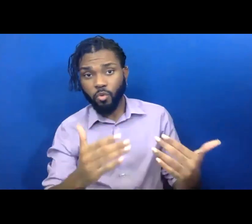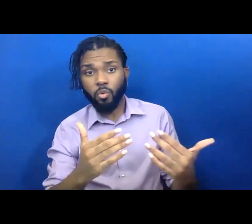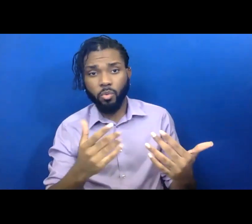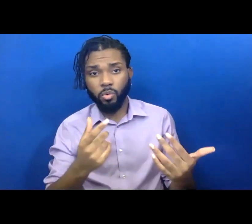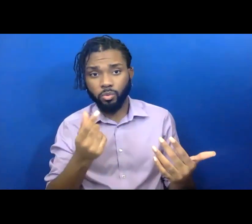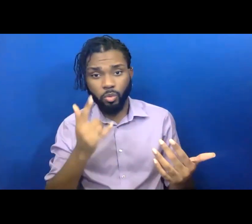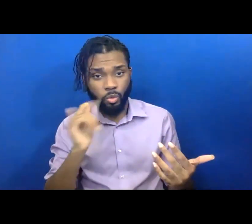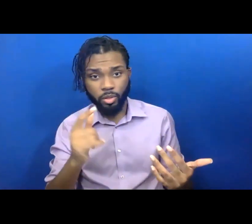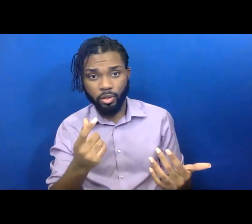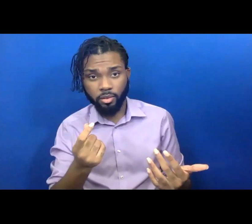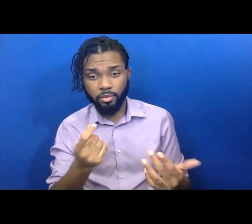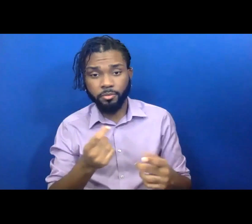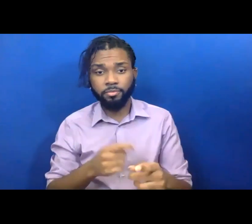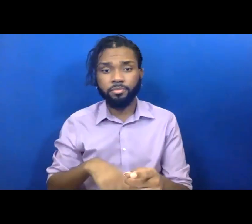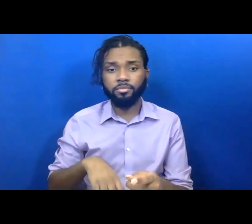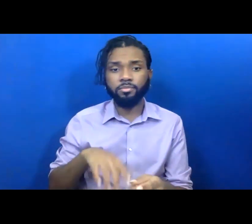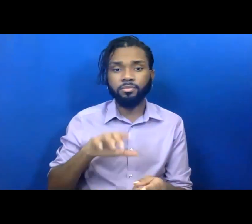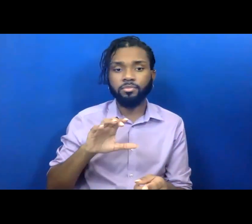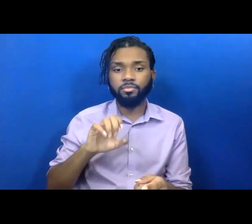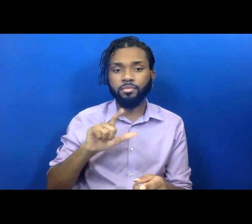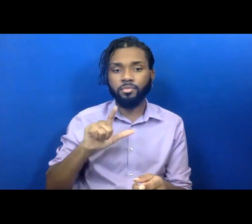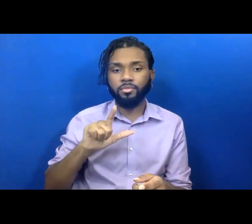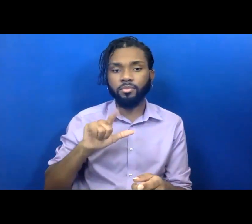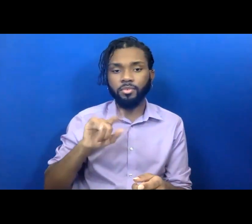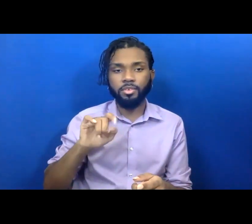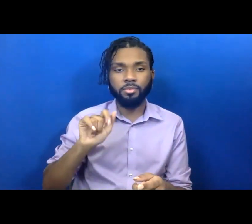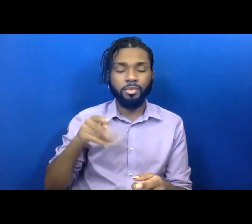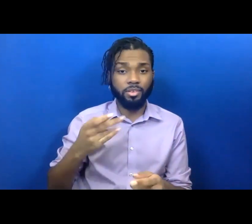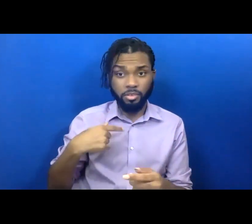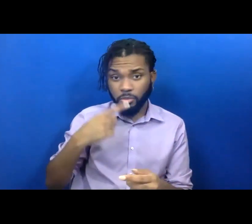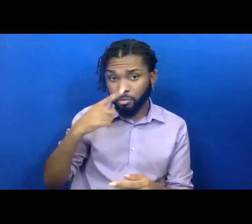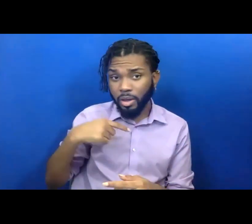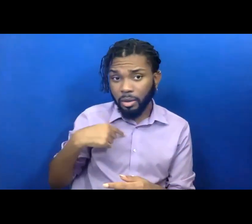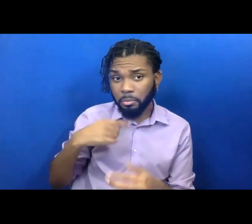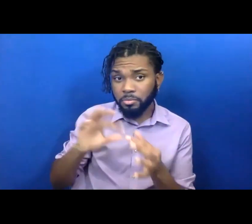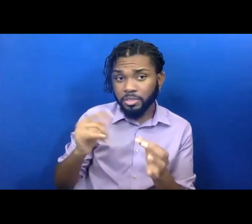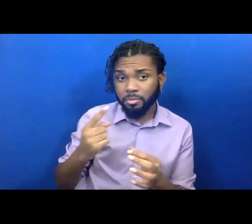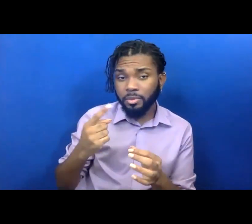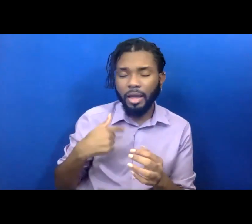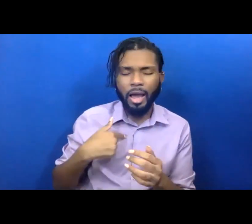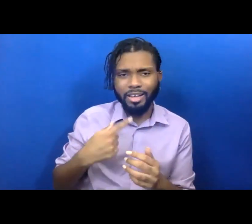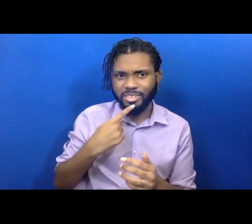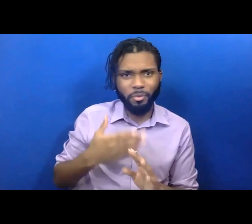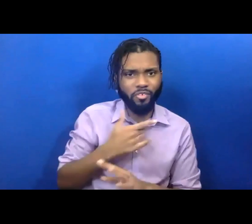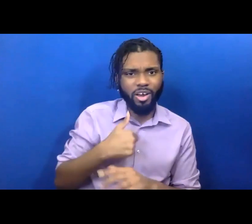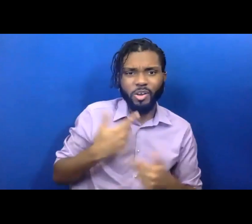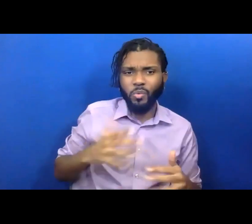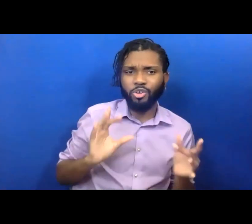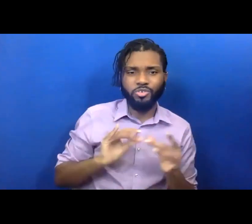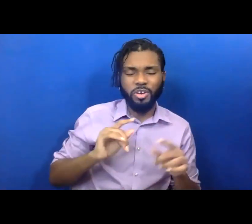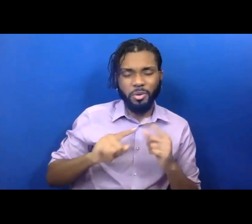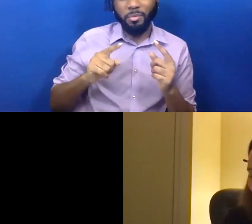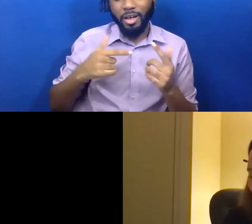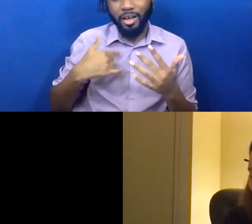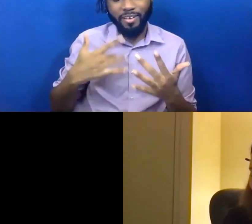Anne, could I say something? Yes. Hi, thanks. I said I didn't want to talk, but then I just couldn't help it because this is so interesting. But